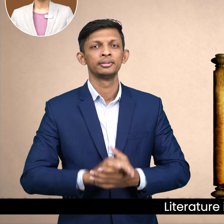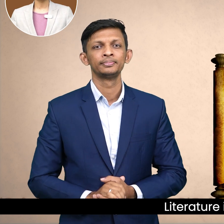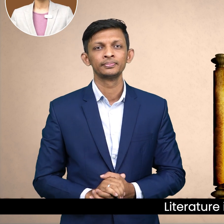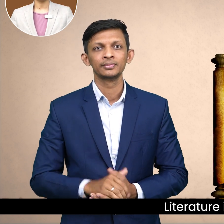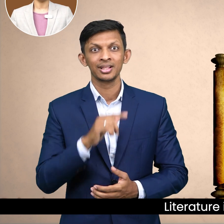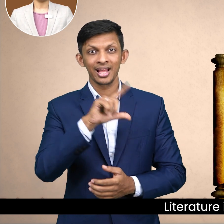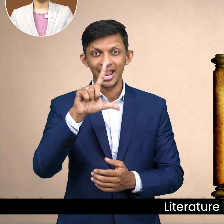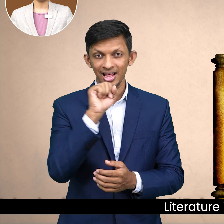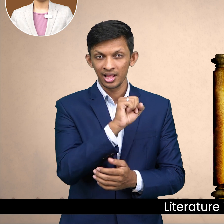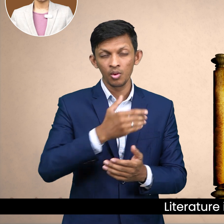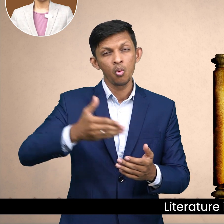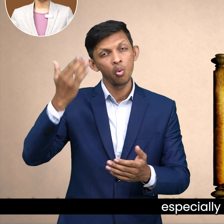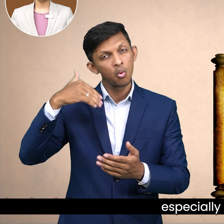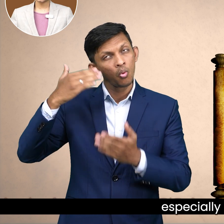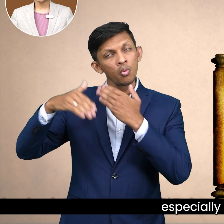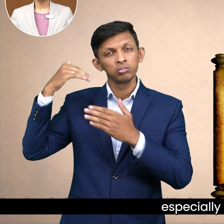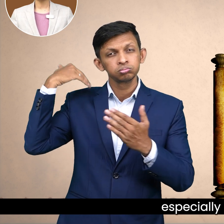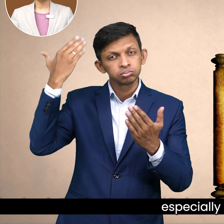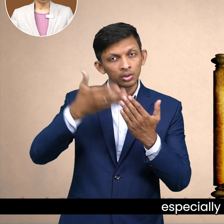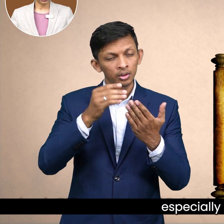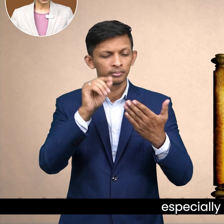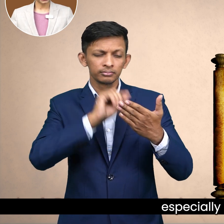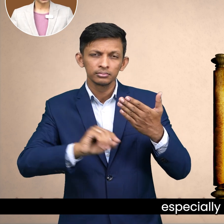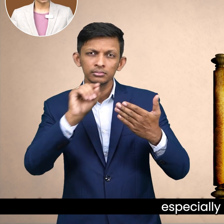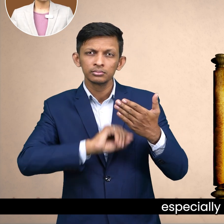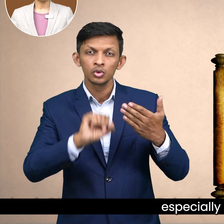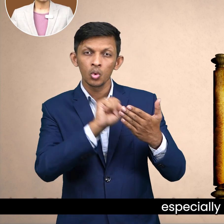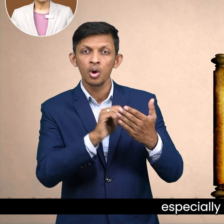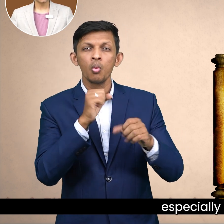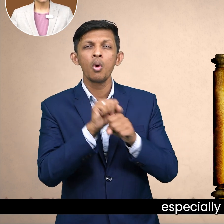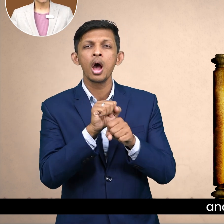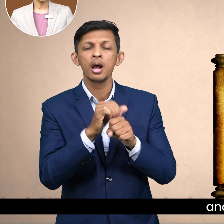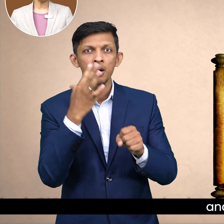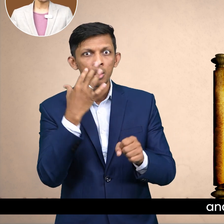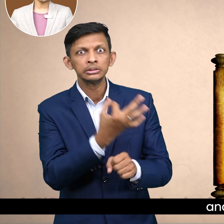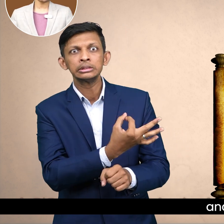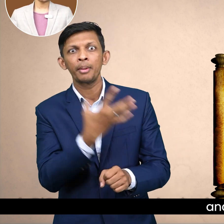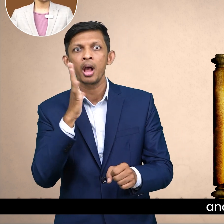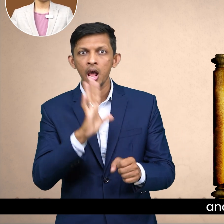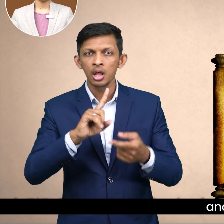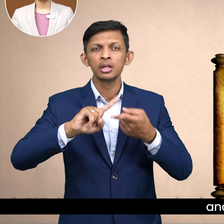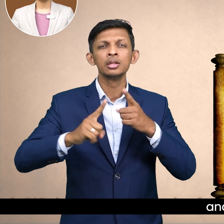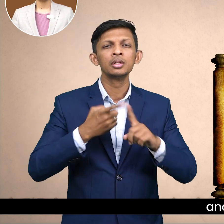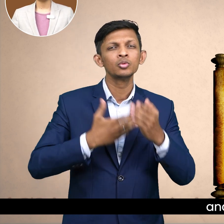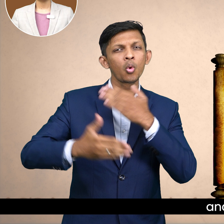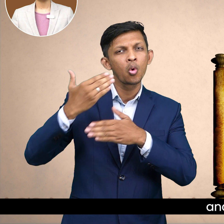Literature is written work, especially stories, poems, and plays.